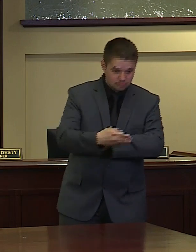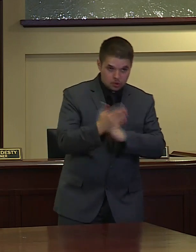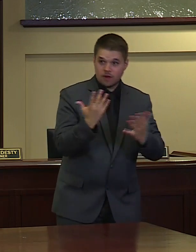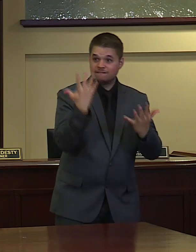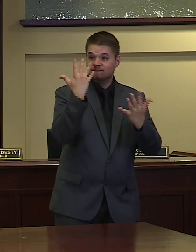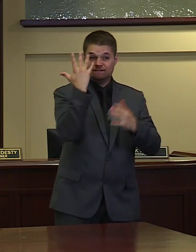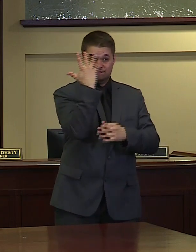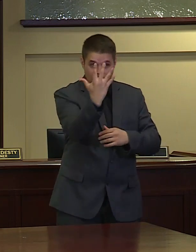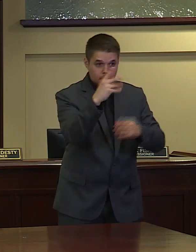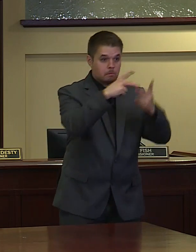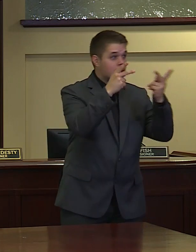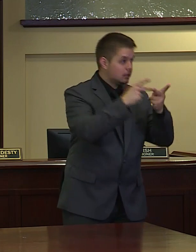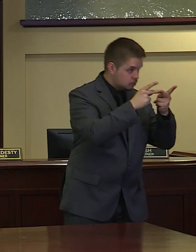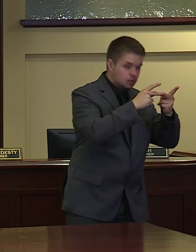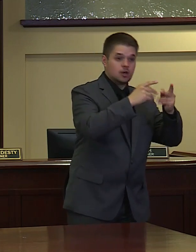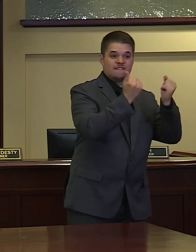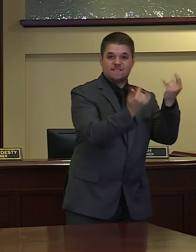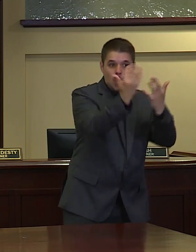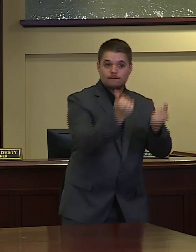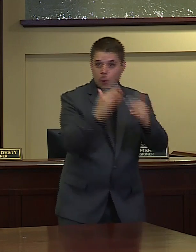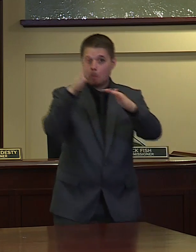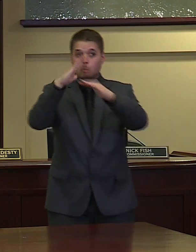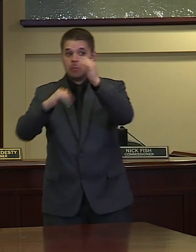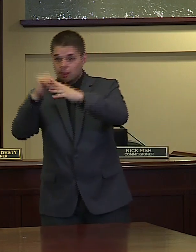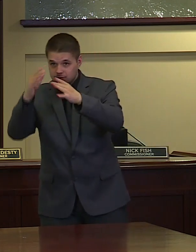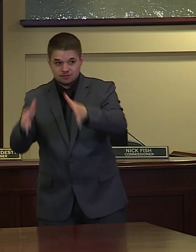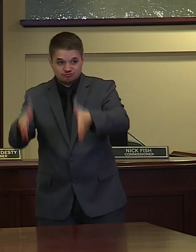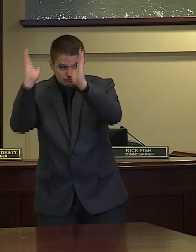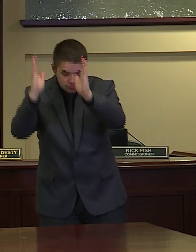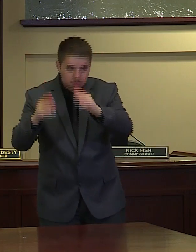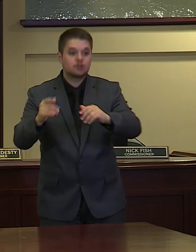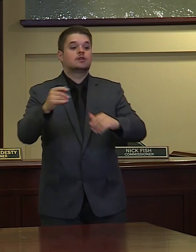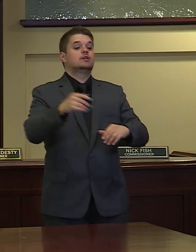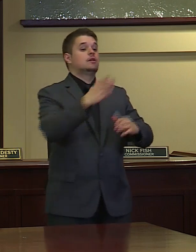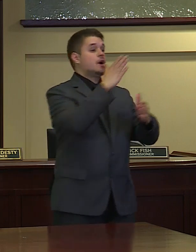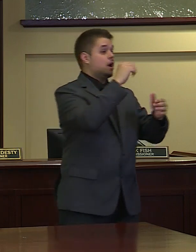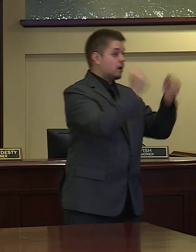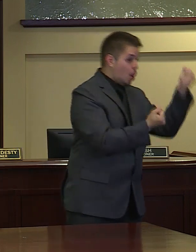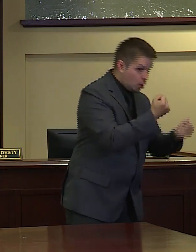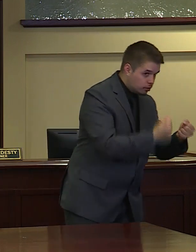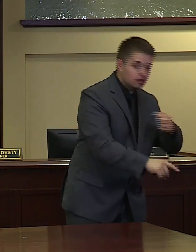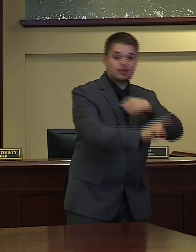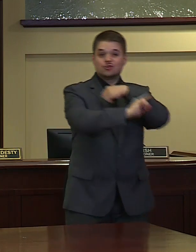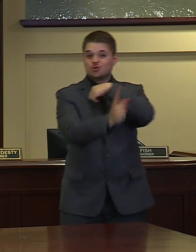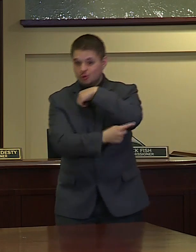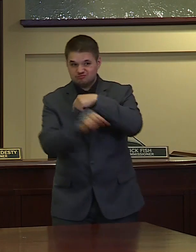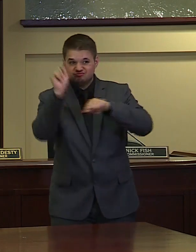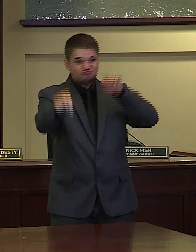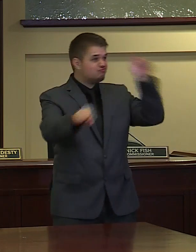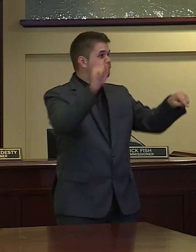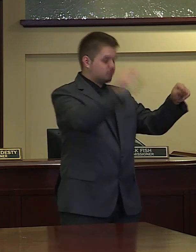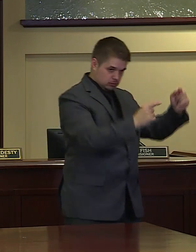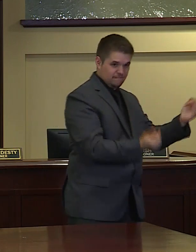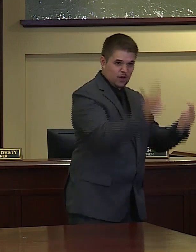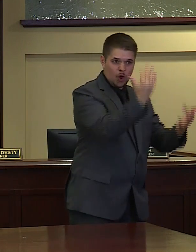fires, and 12 dumpster or miscellaneous type fires. Our crews also responded on numerous medical